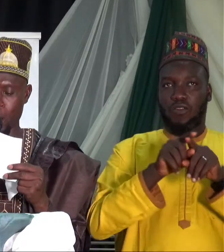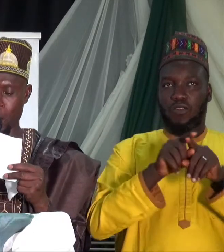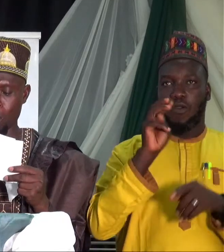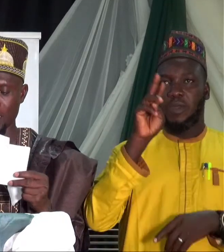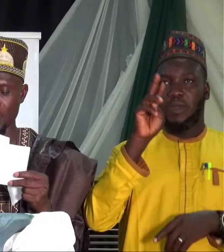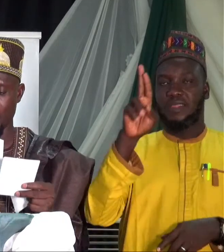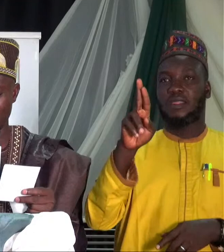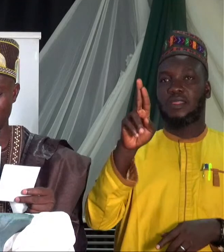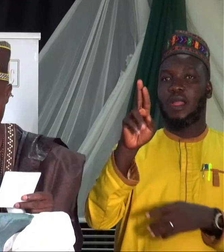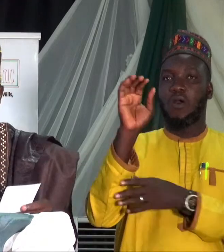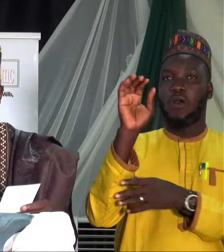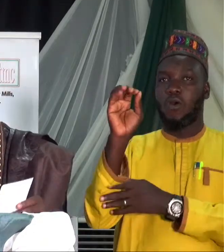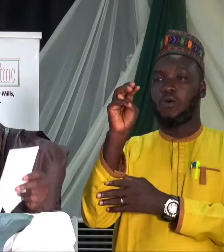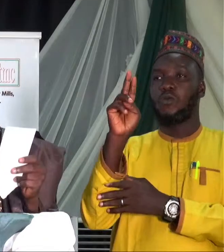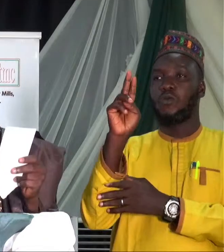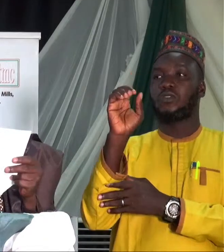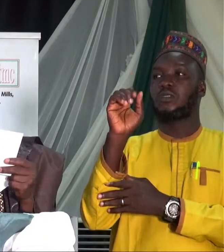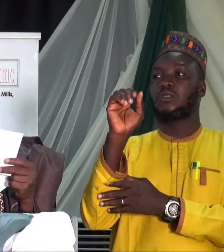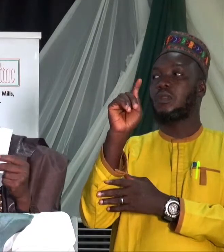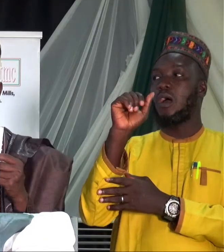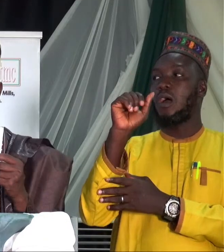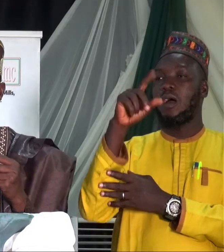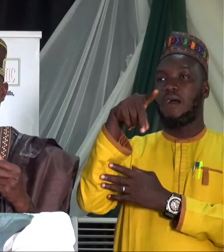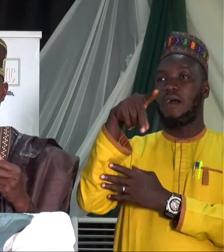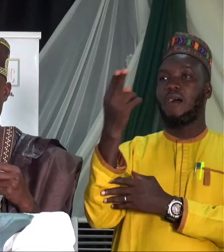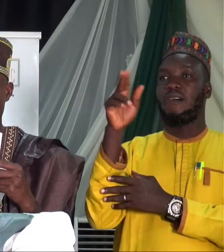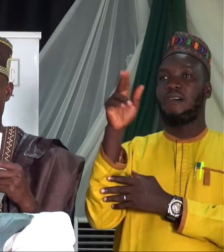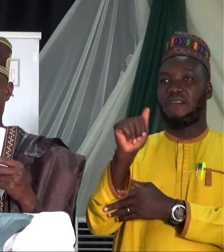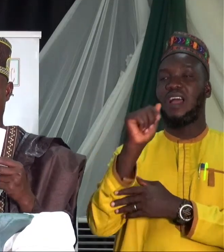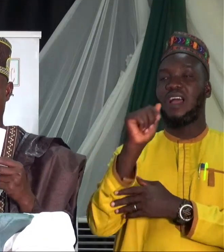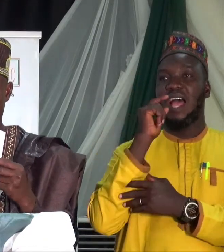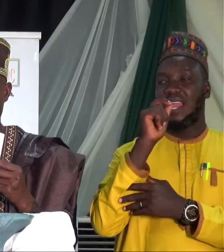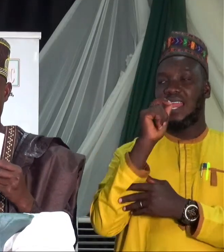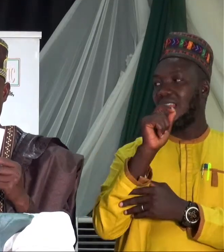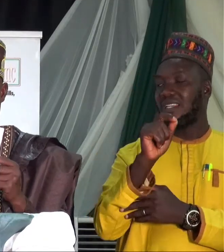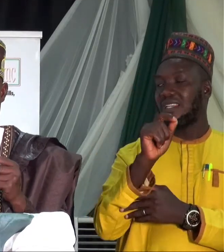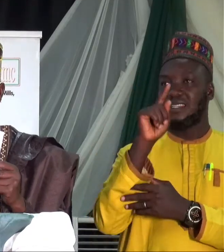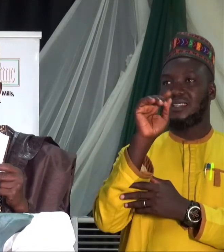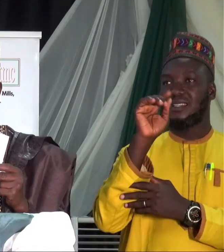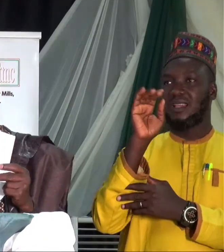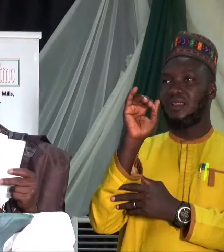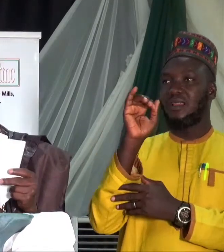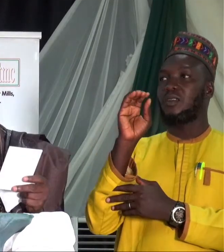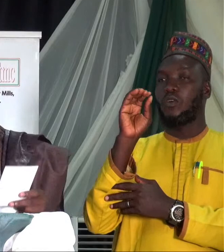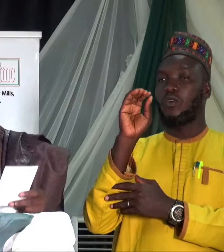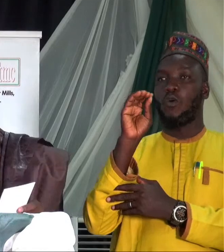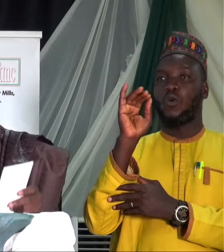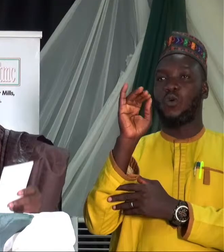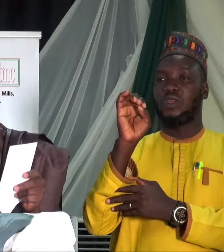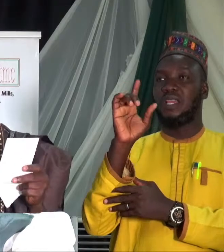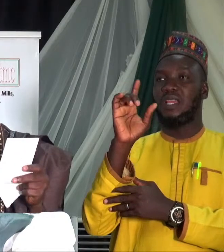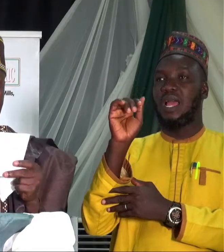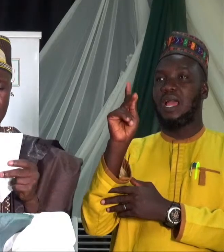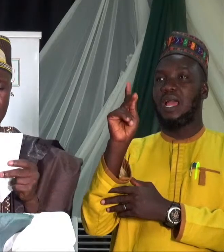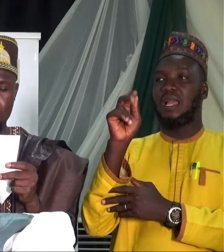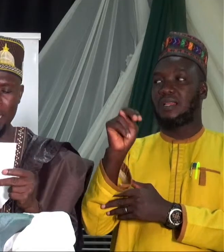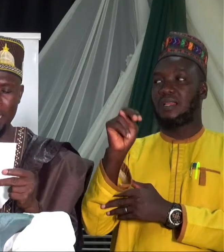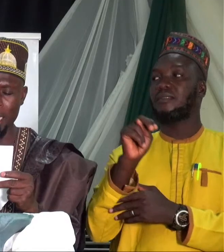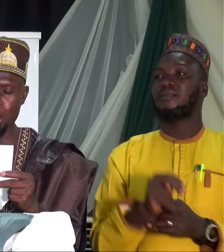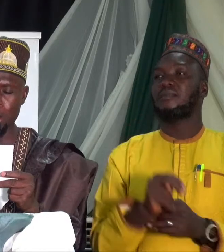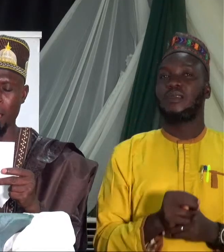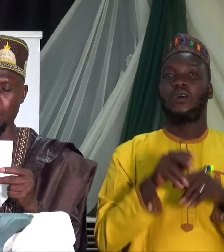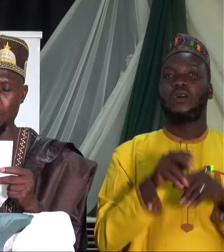gbo te wa laarin wa. Alhaj Thabit Oyelake yo ma uta fun yin ko ni yele. Ola la ola wa la ku wata.